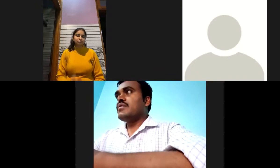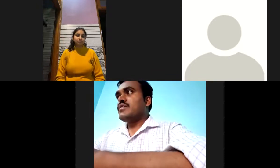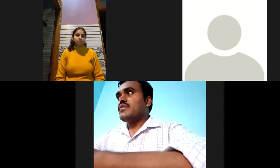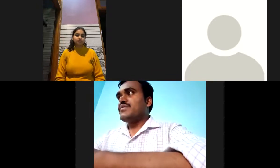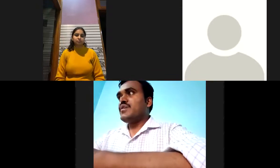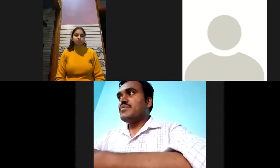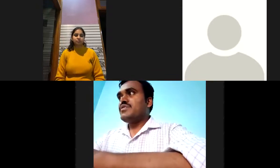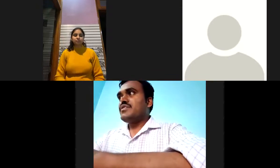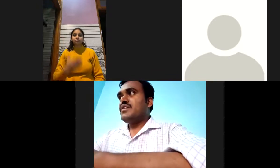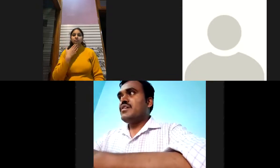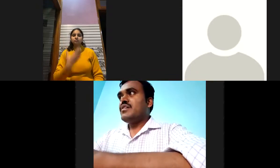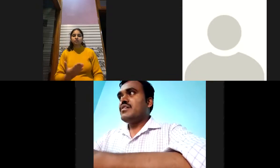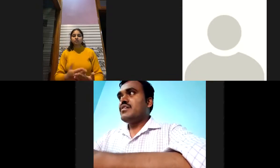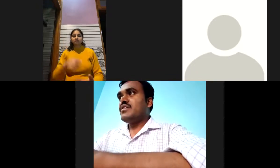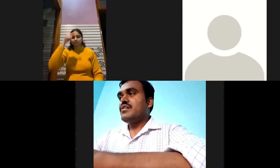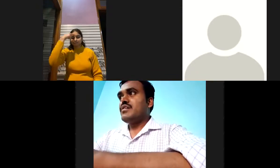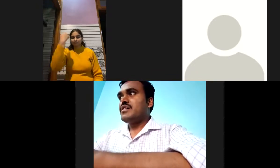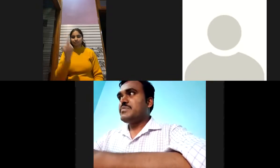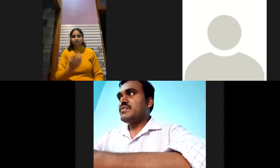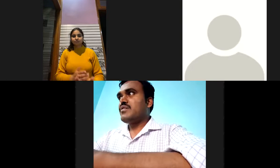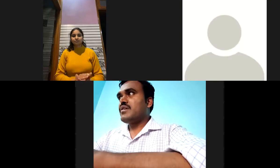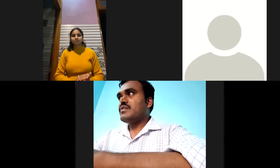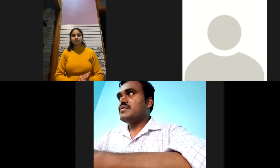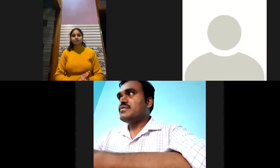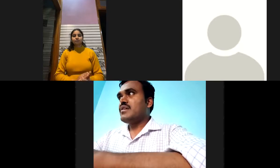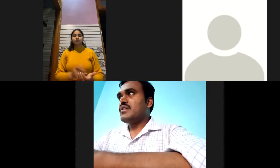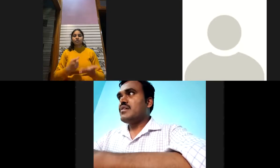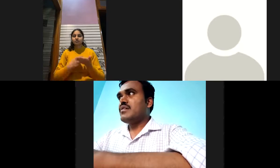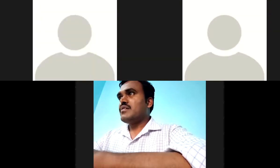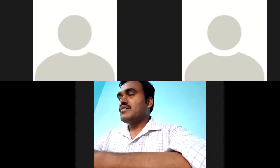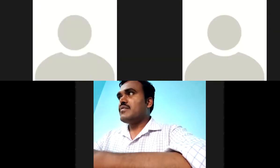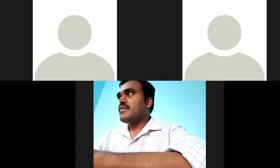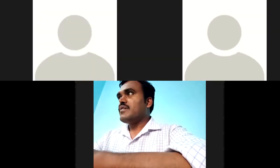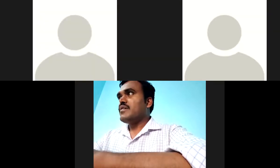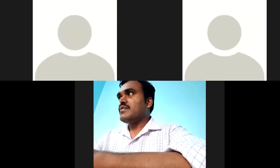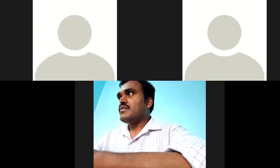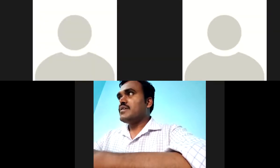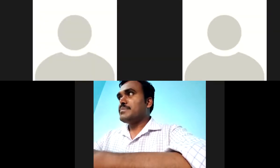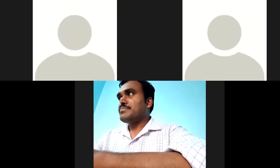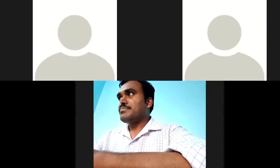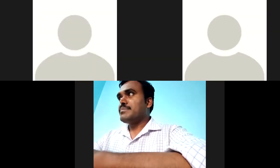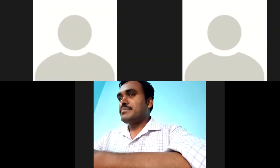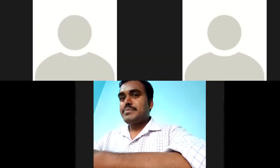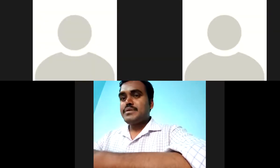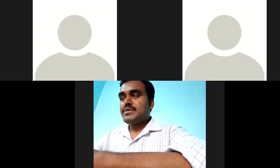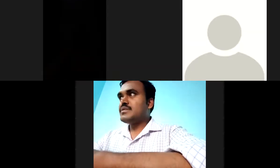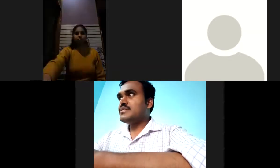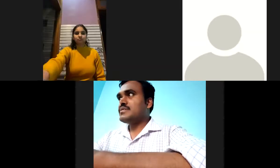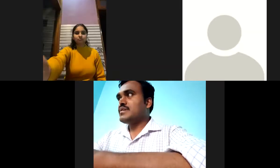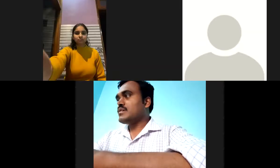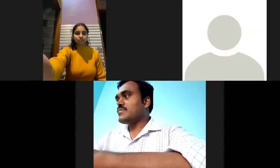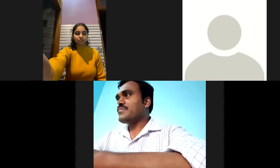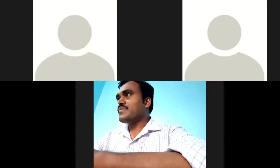Yeah. Thank you for the opportunity, respected organizers and other paper